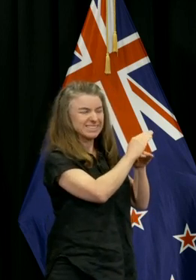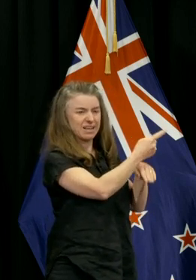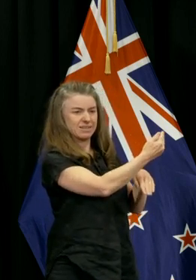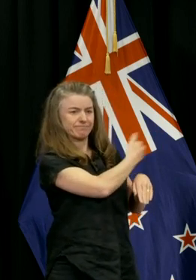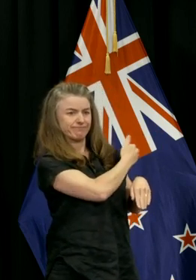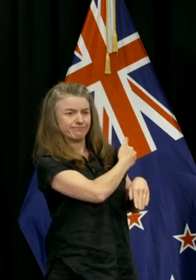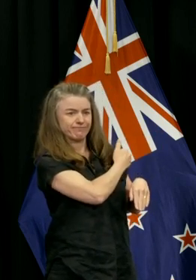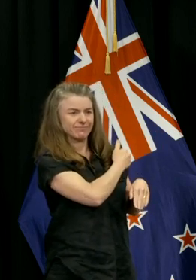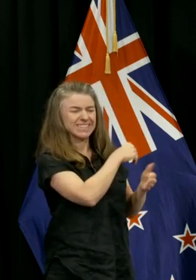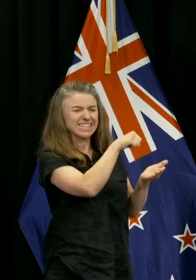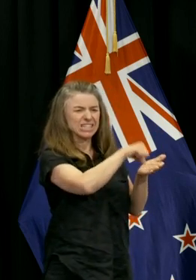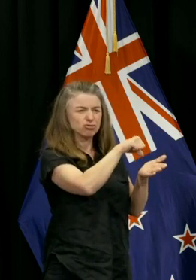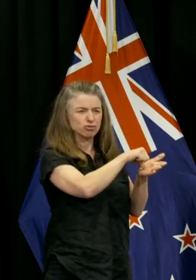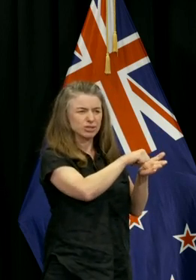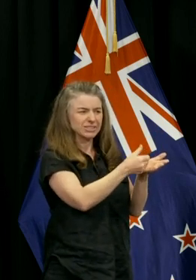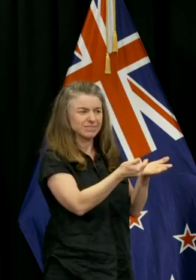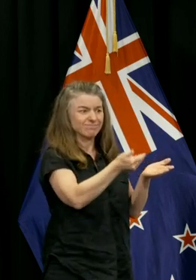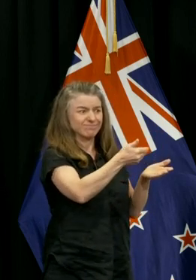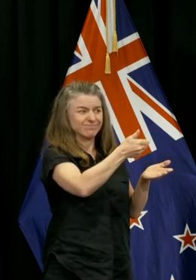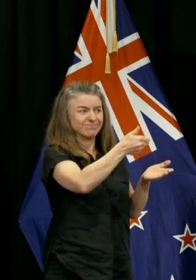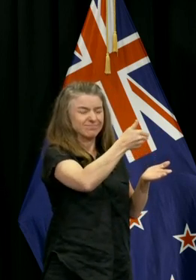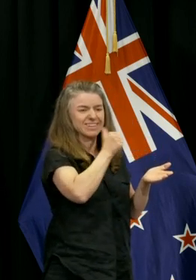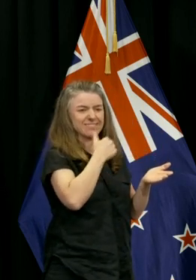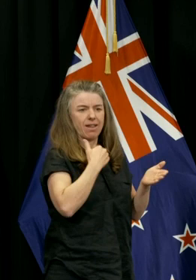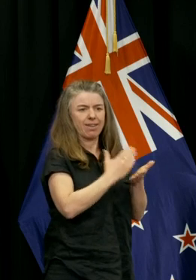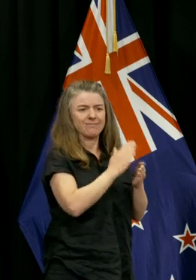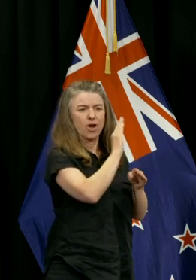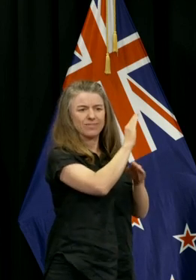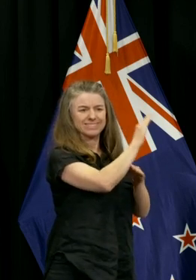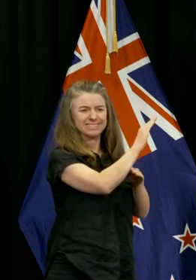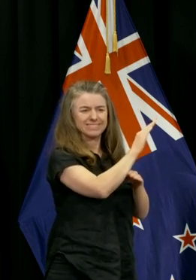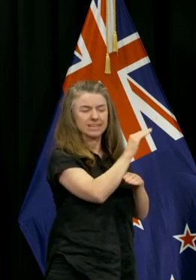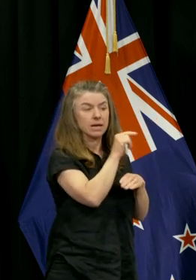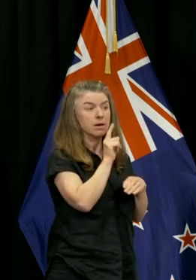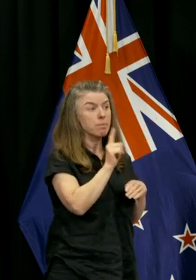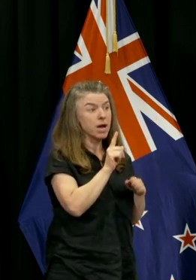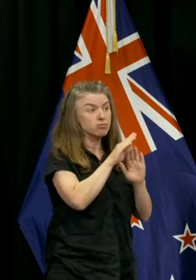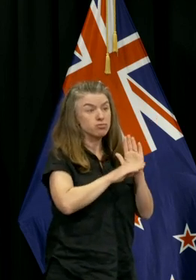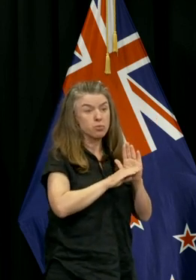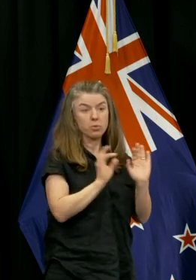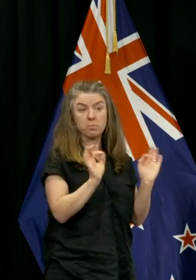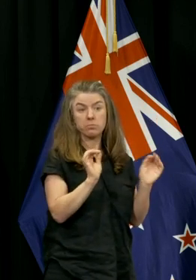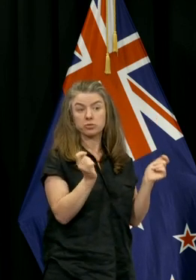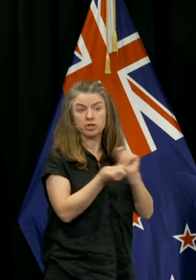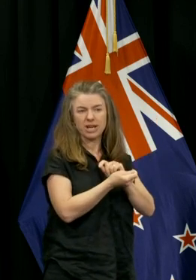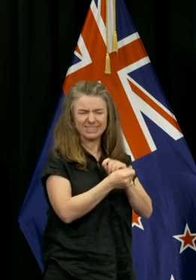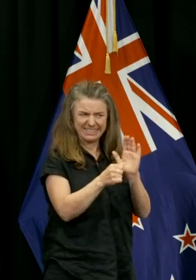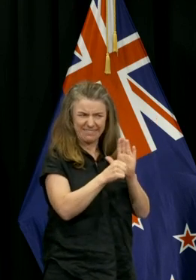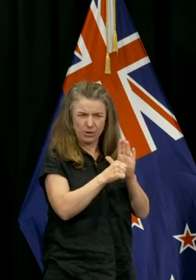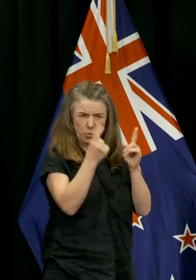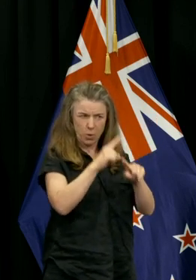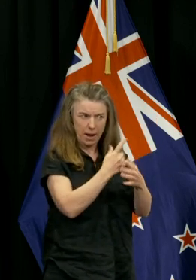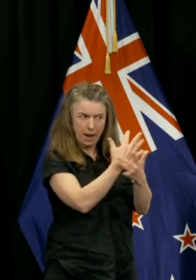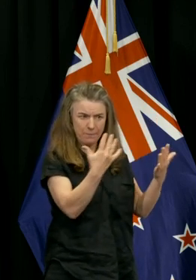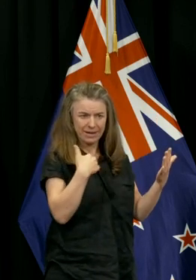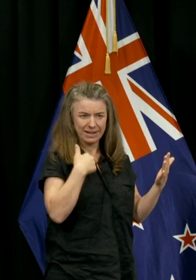of course interest is charged on loans when you are overseas. At this point we haven't made a change to that. It's quite a hard thing to quantify,